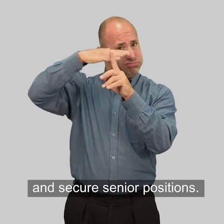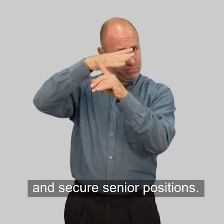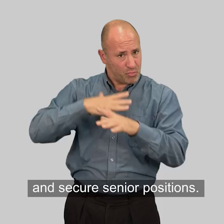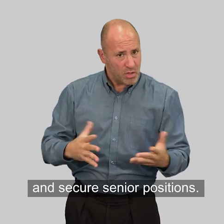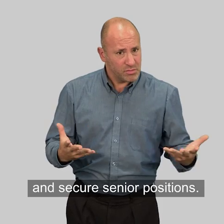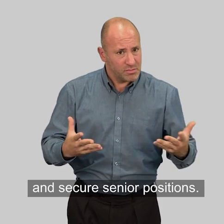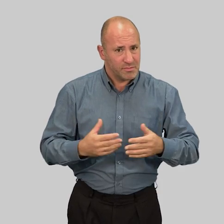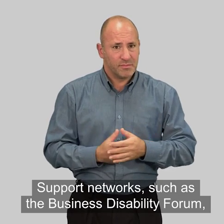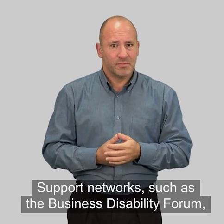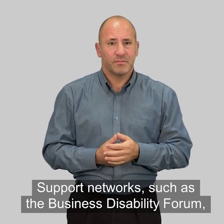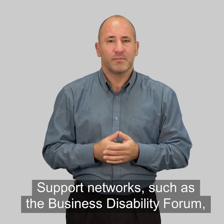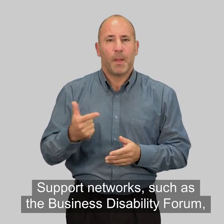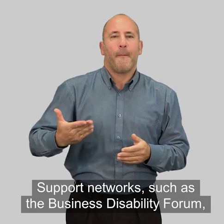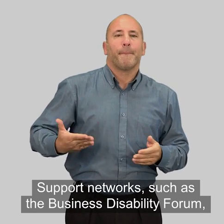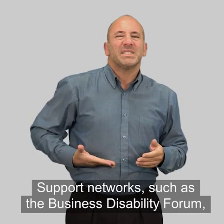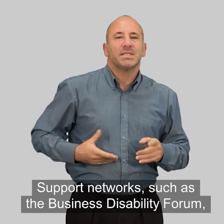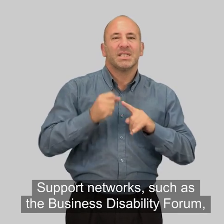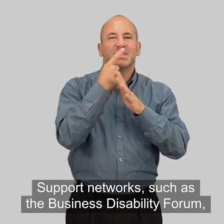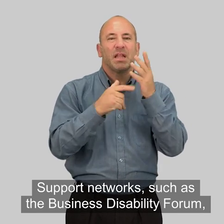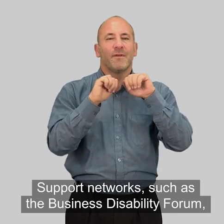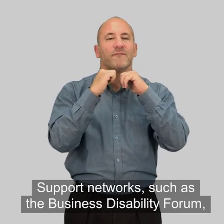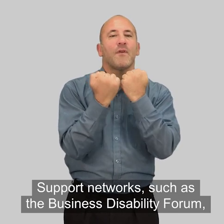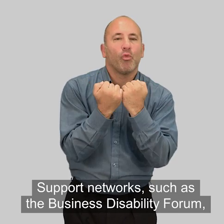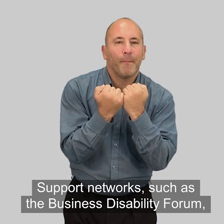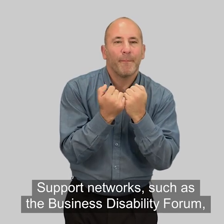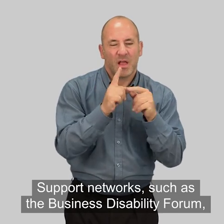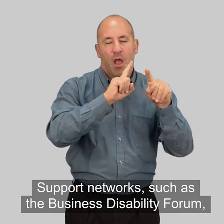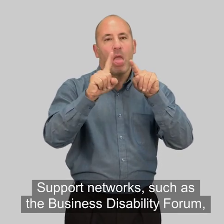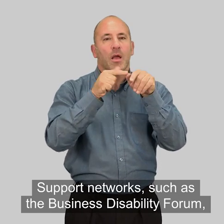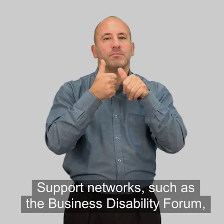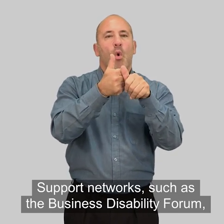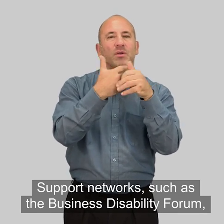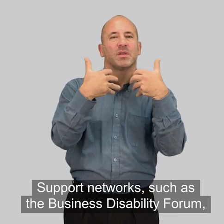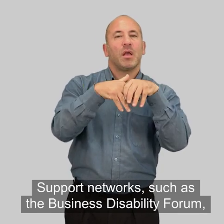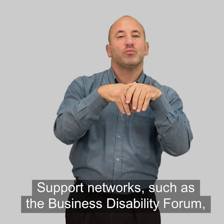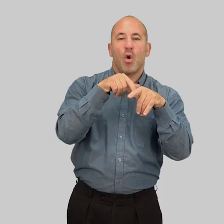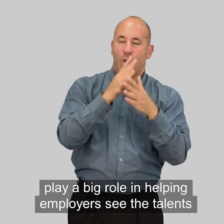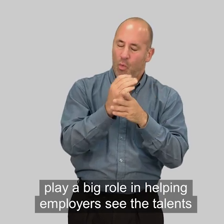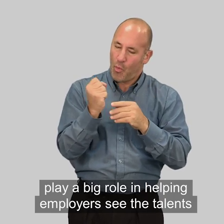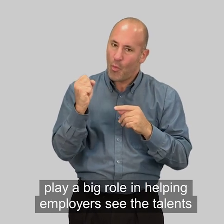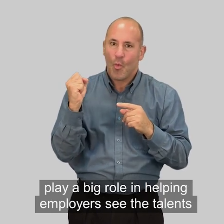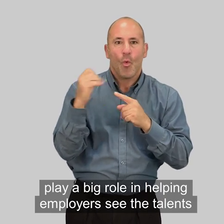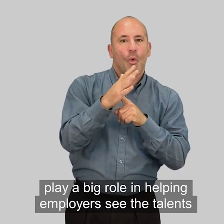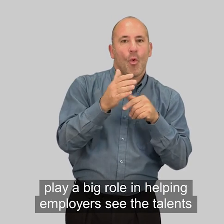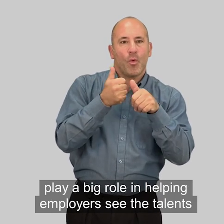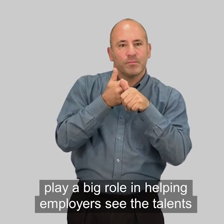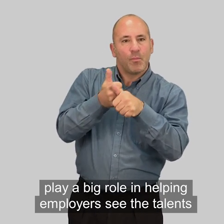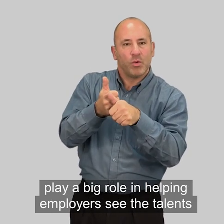positions. Support networks, such as the Business Disability Forum, play a big role in helping